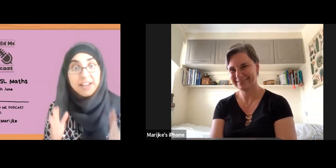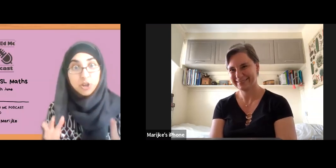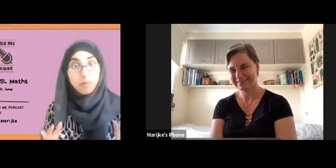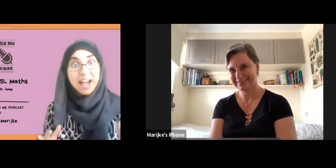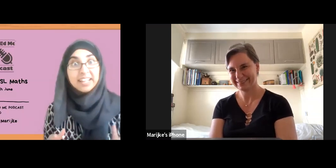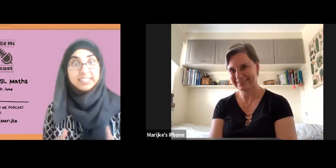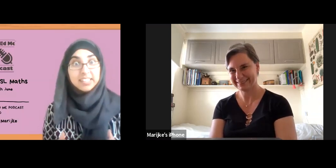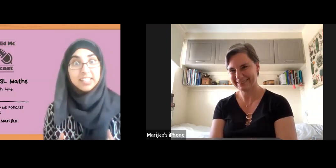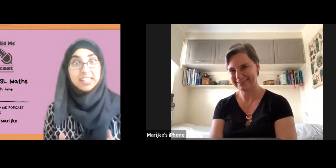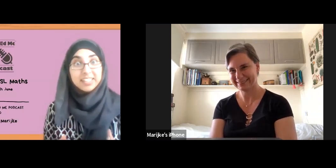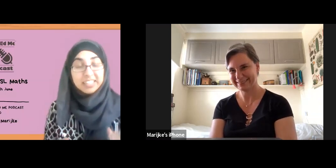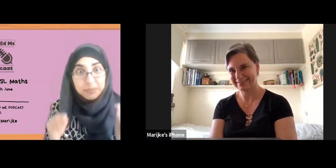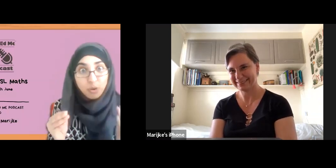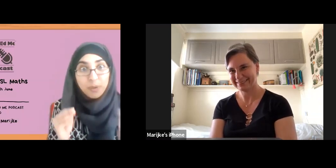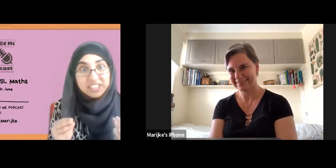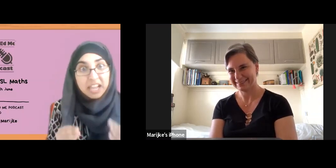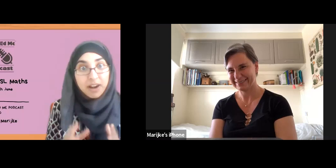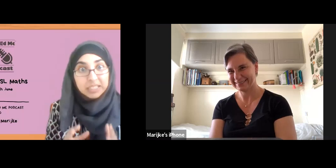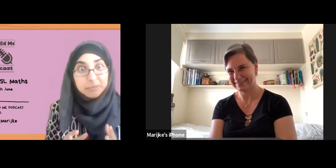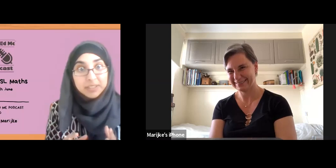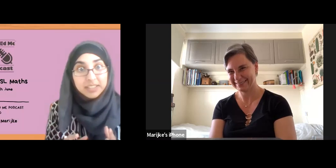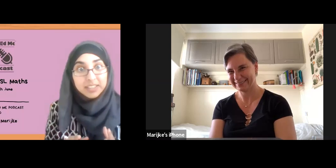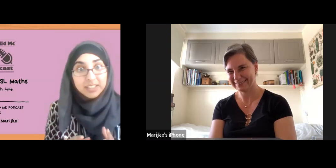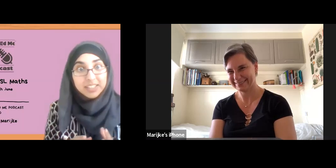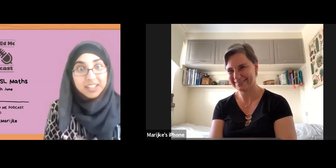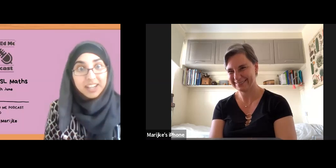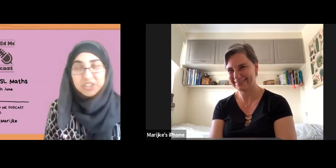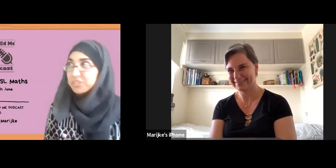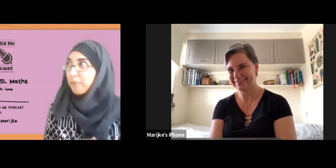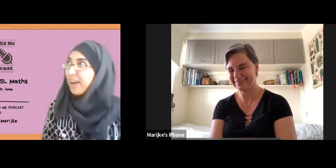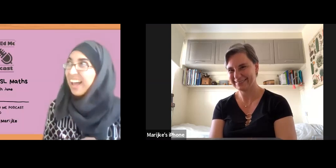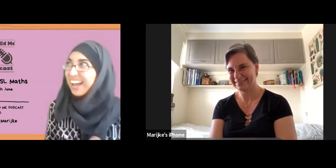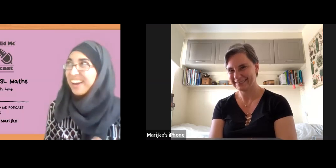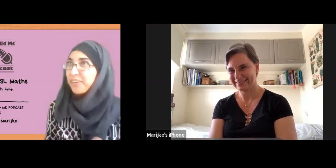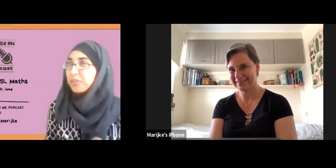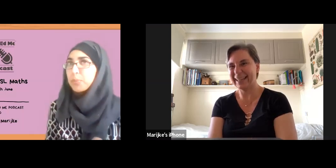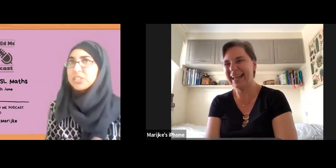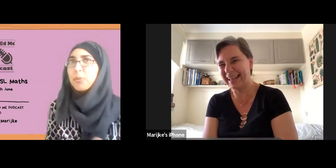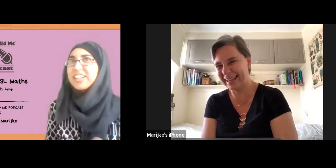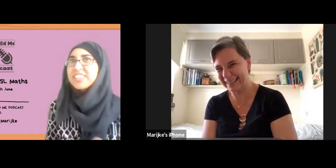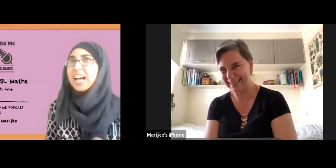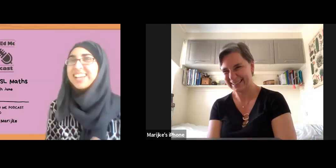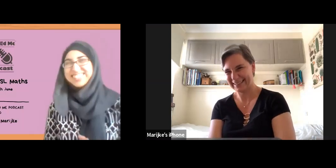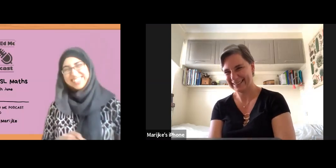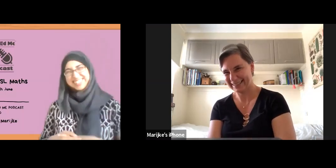go bad. Like, it would always stay ripe. She was like, wow, what's the point of that?